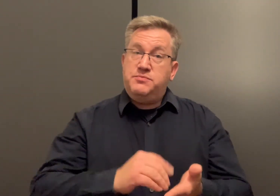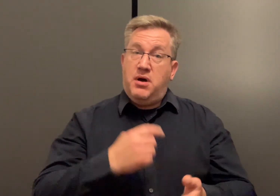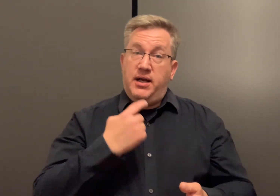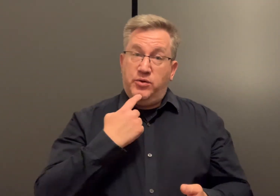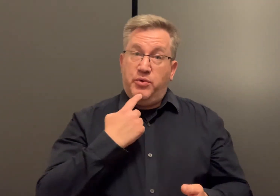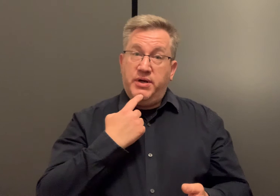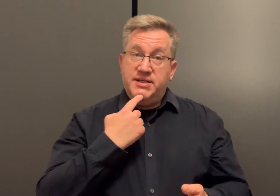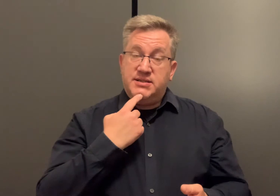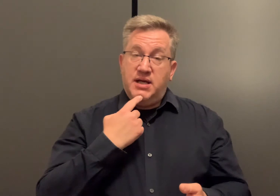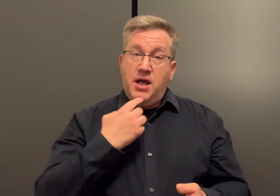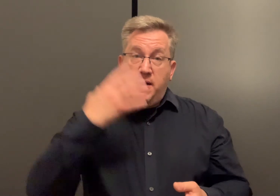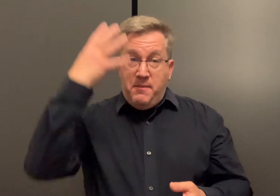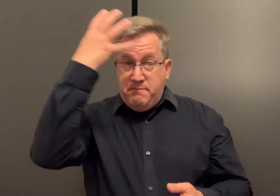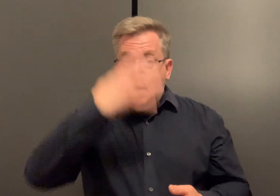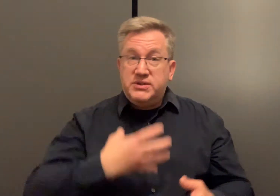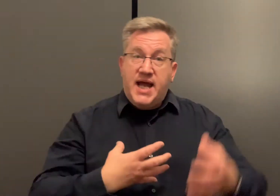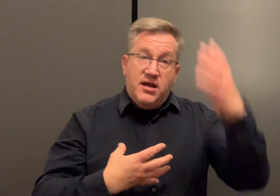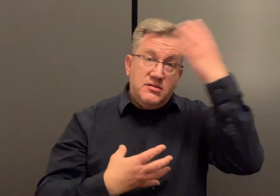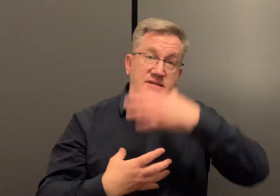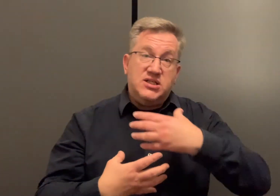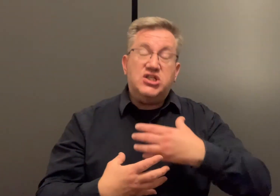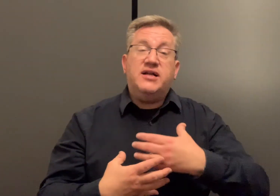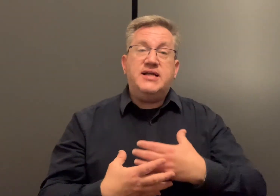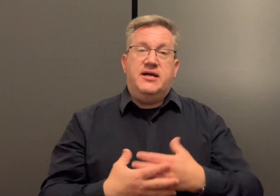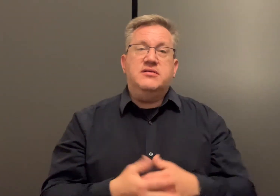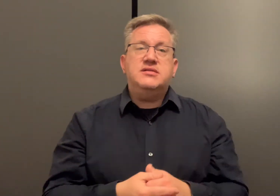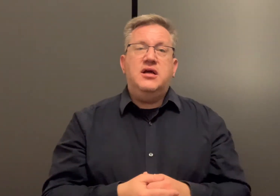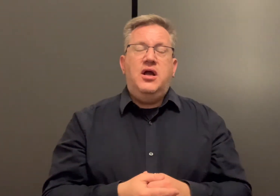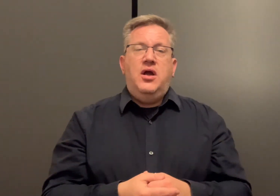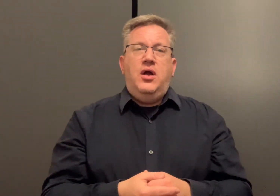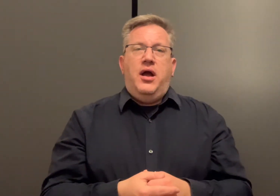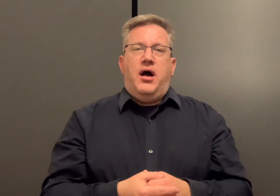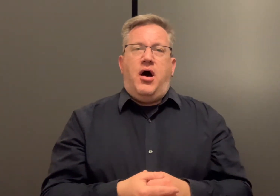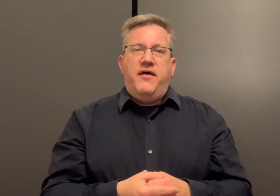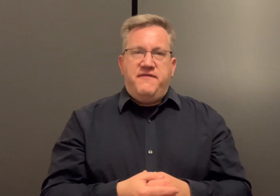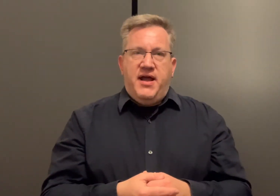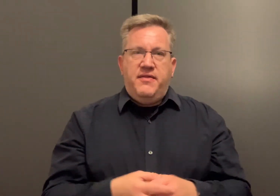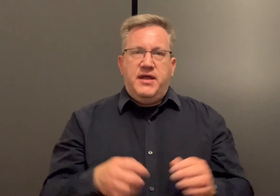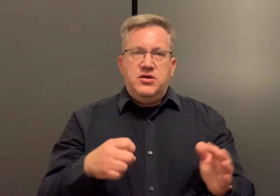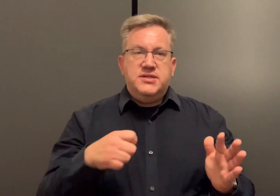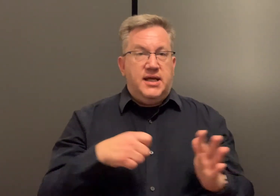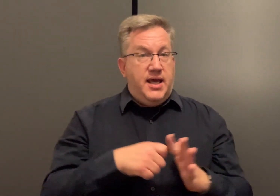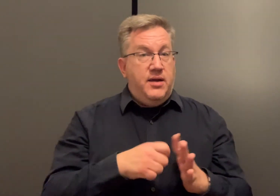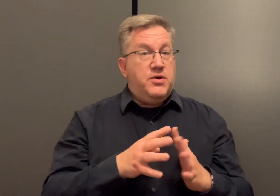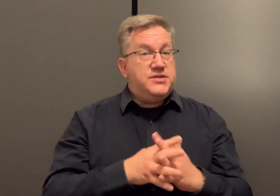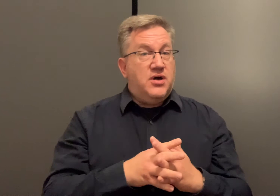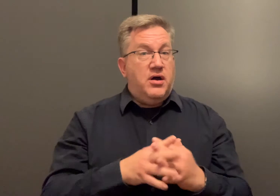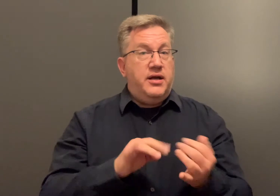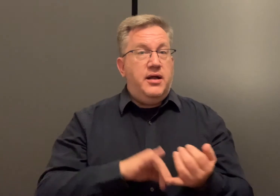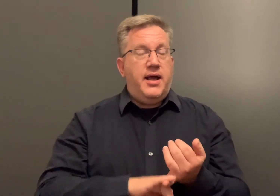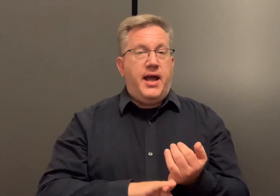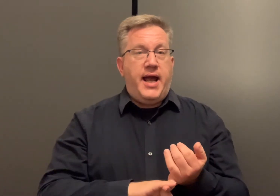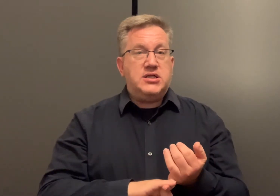my little boy's meltdowns and shutdowns, I found that using keyword sign